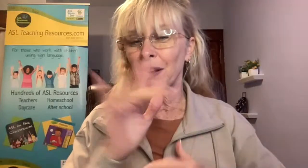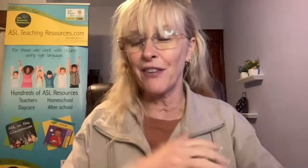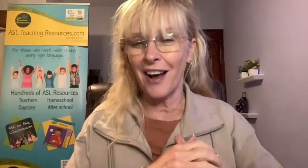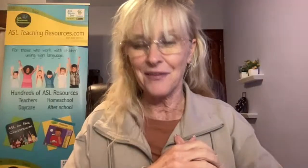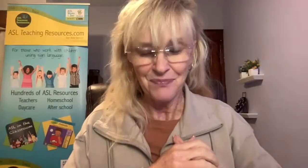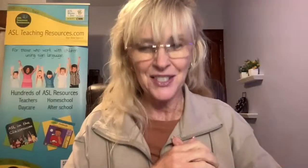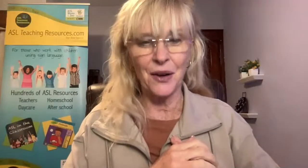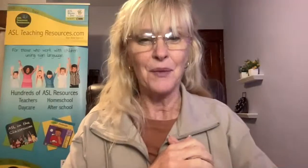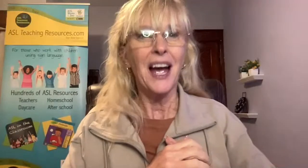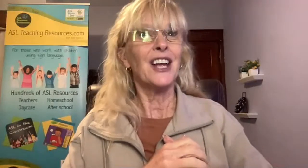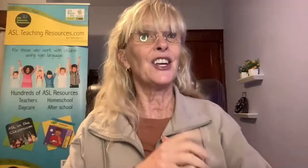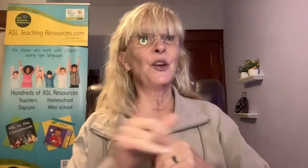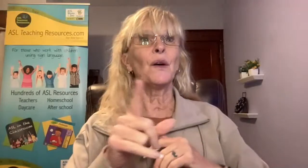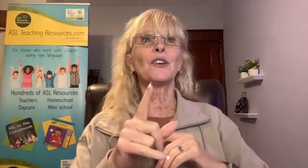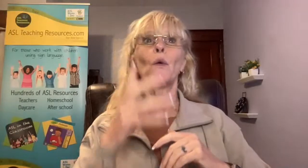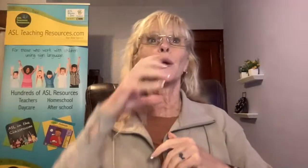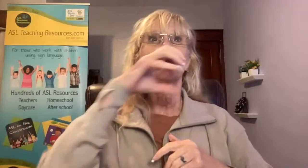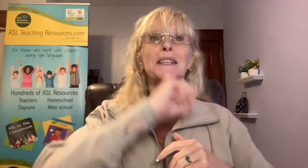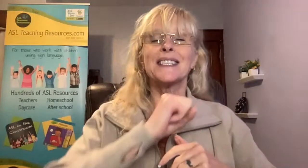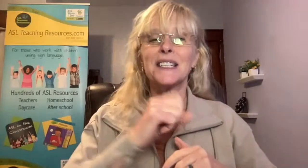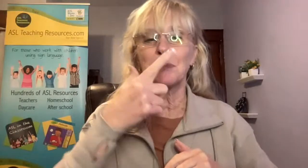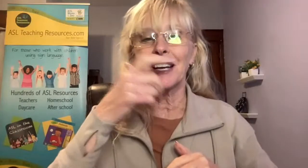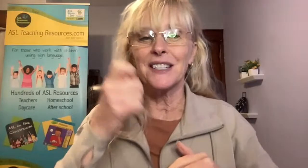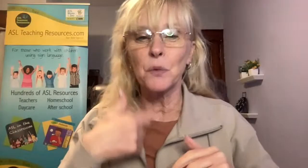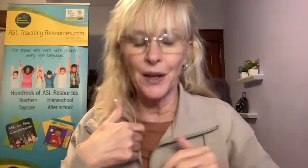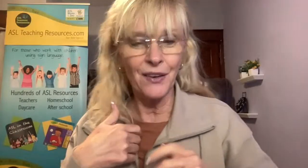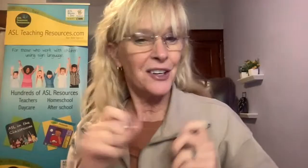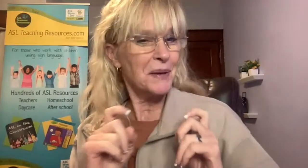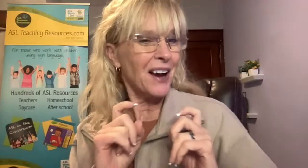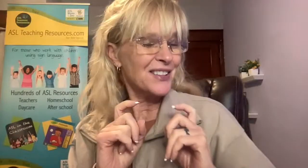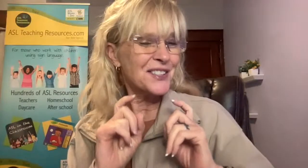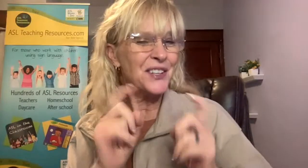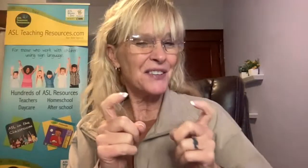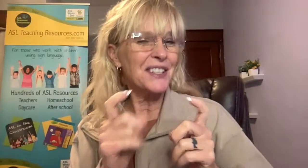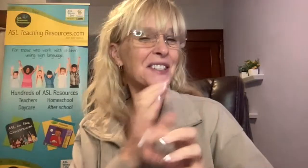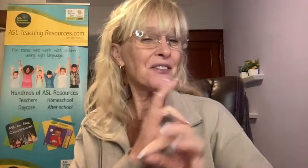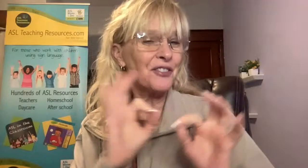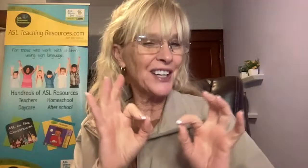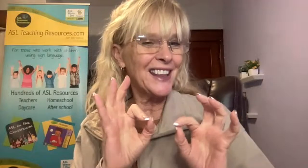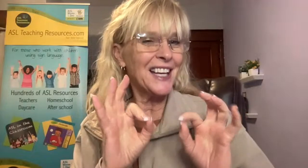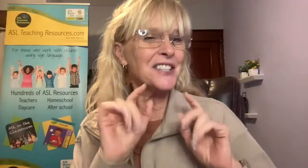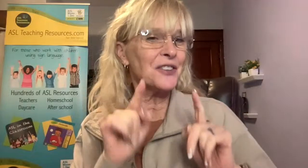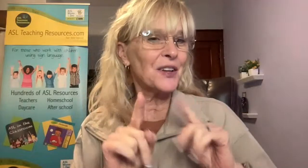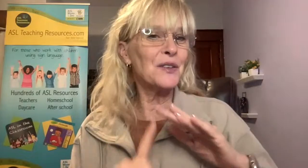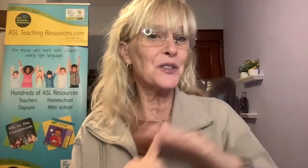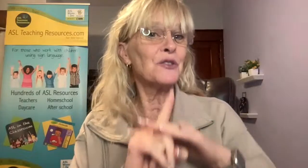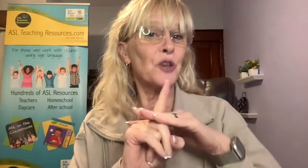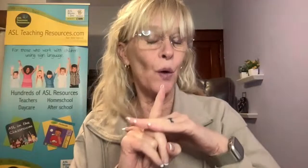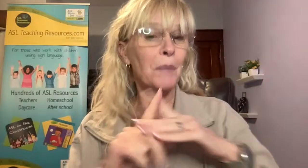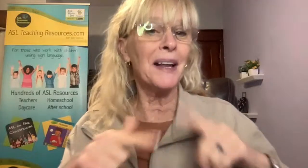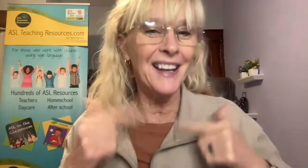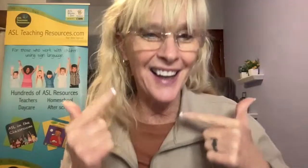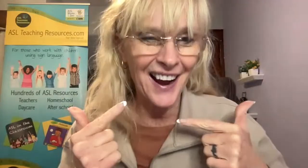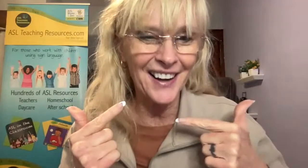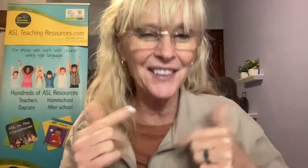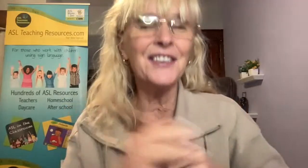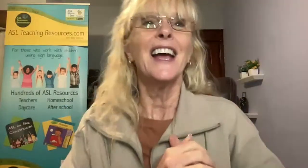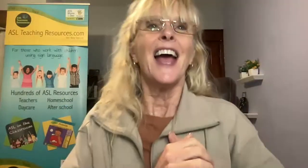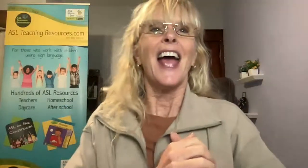2025. So don't want to miss this because we are going to be also giving some free things for those who show up live.